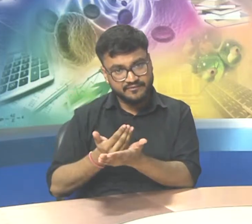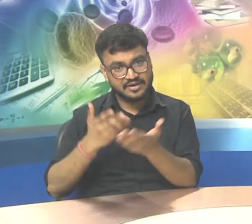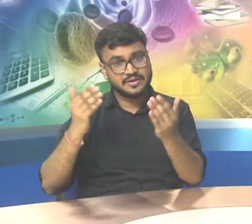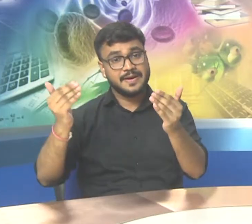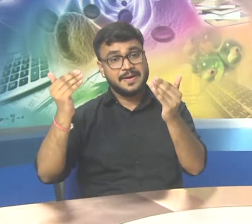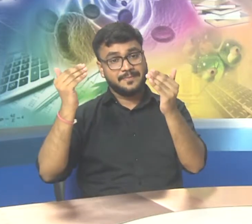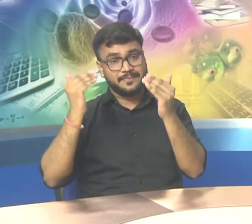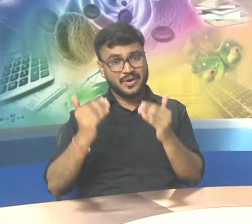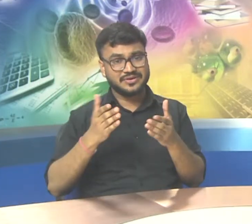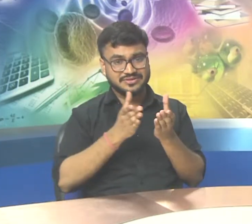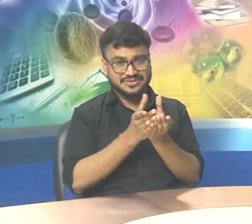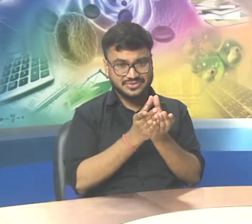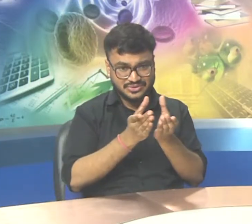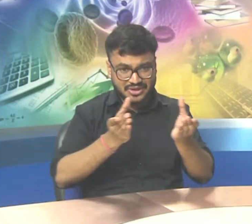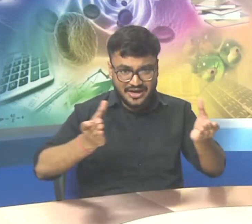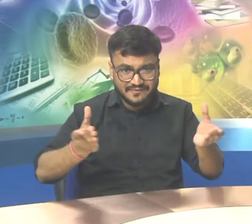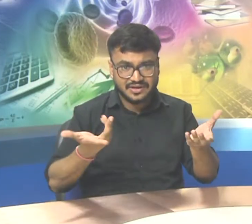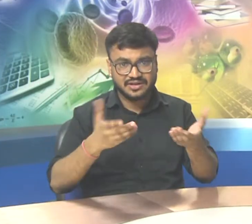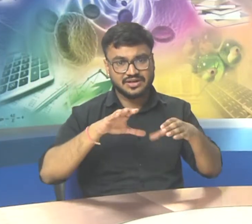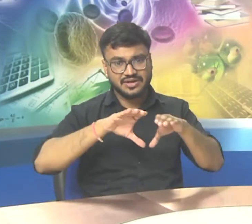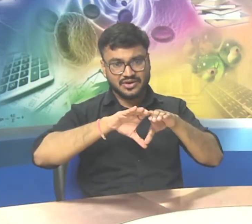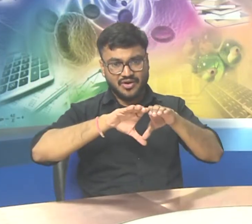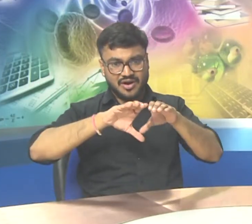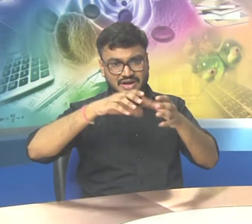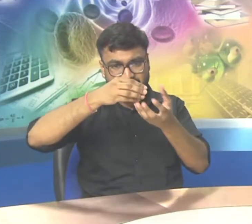milk, cheese, paneer, curd,